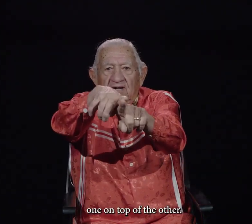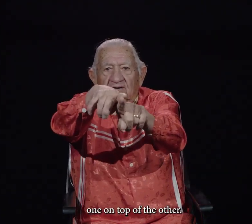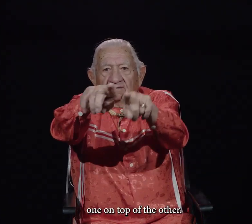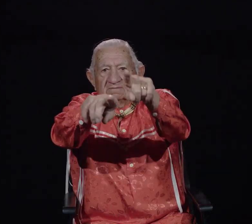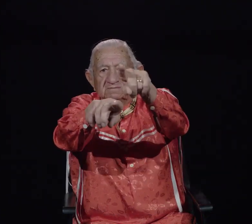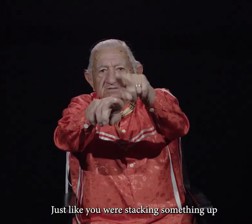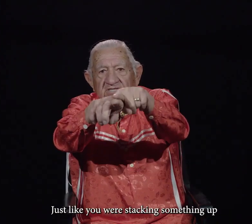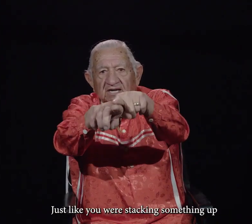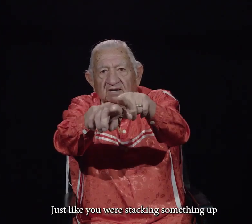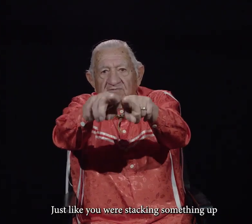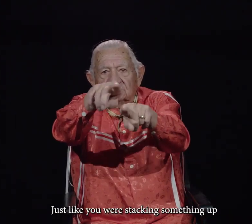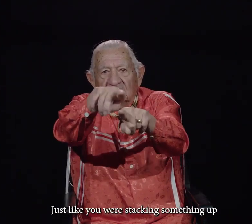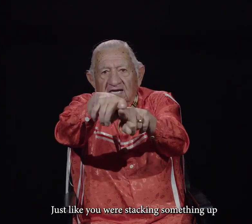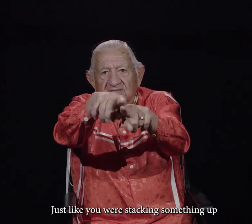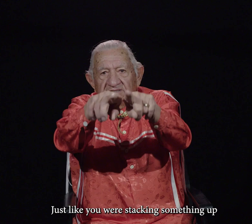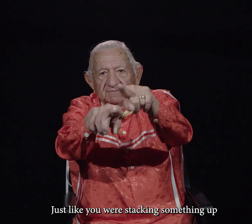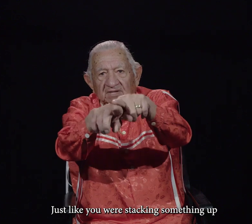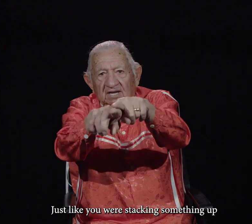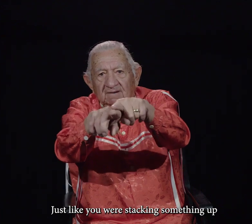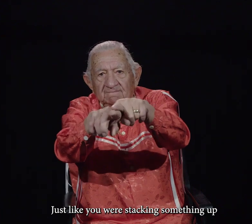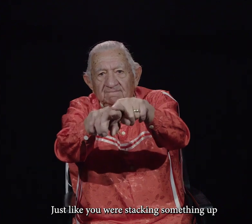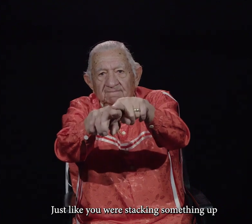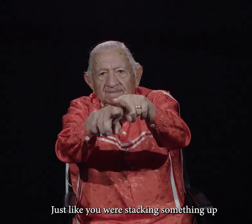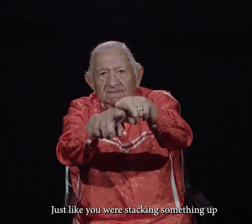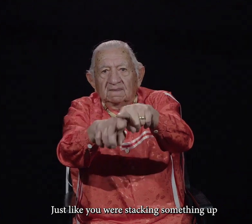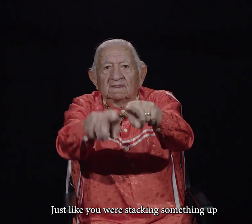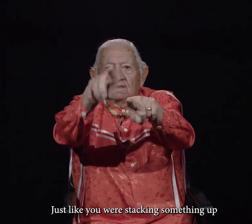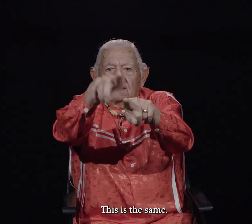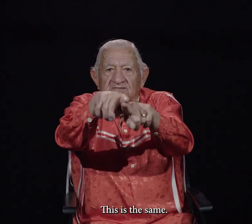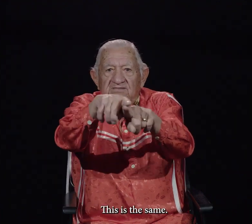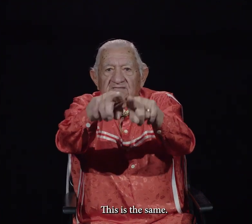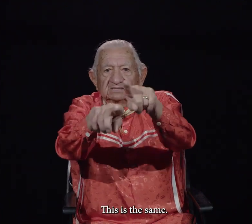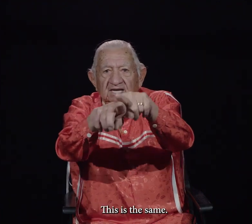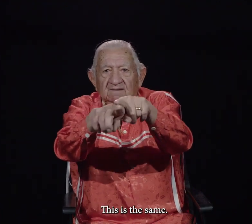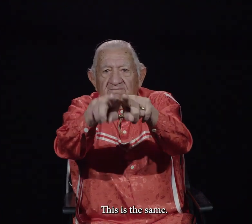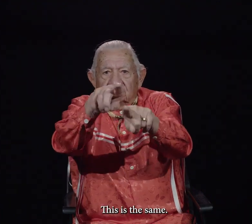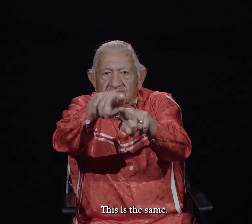other, just like he was stacking something up. This is the same.